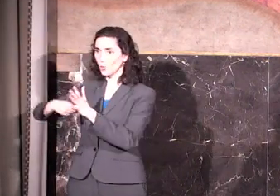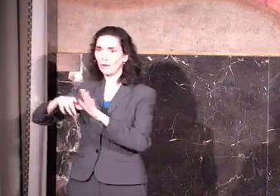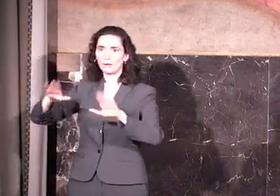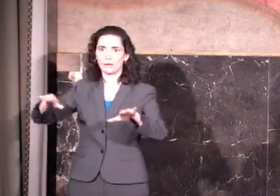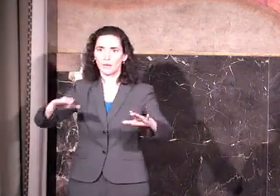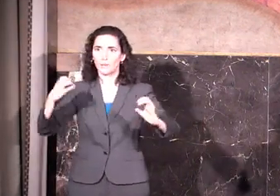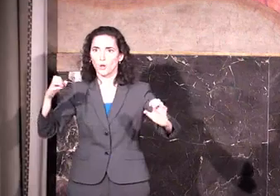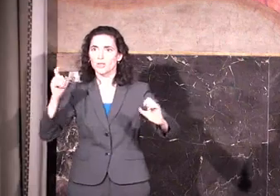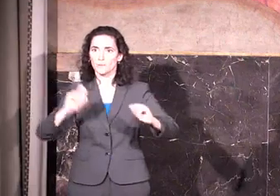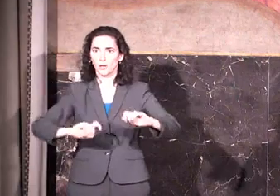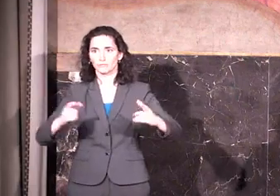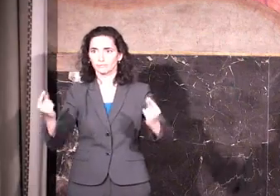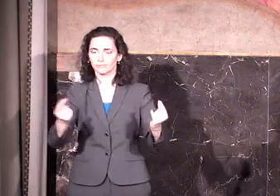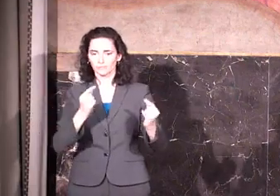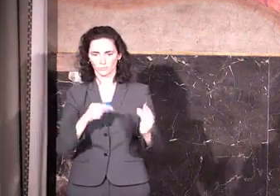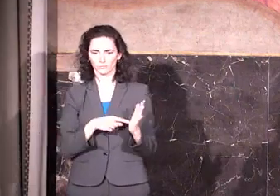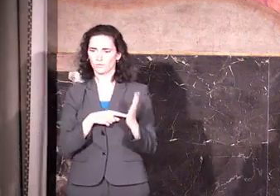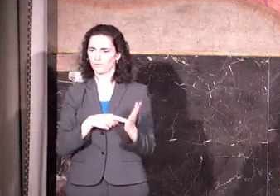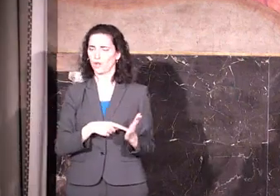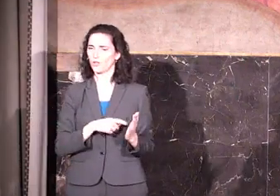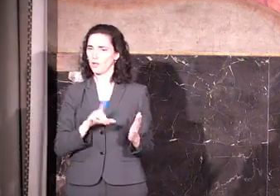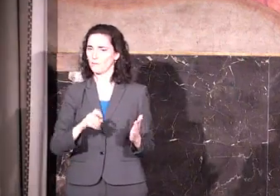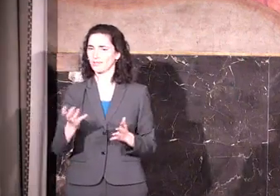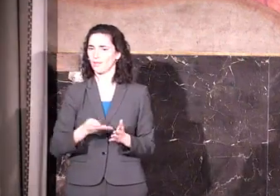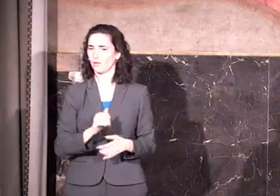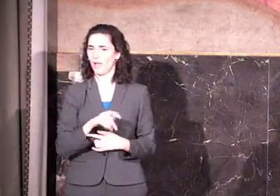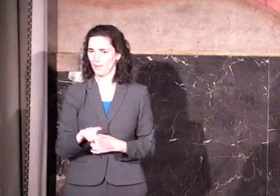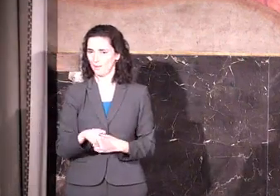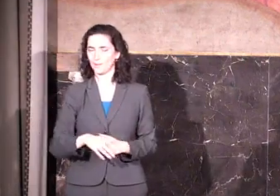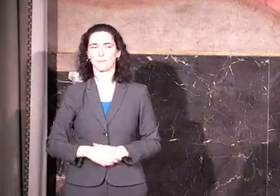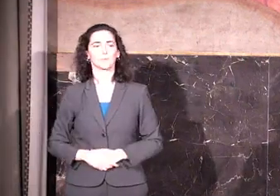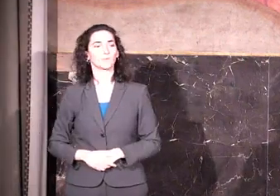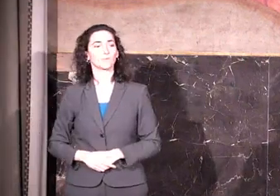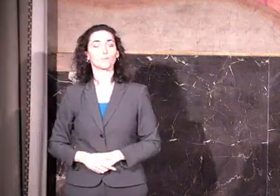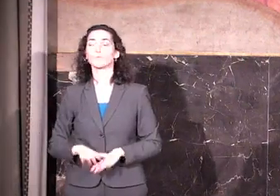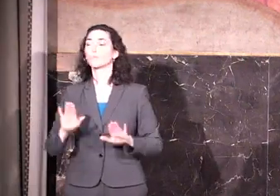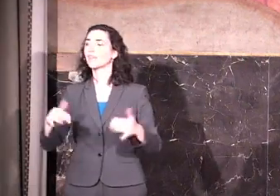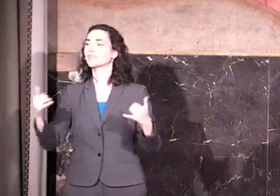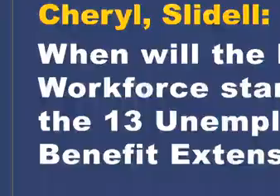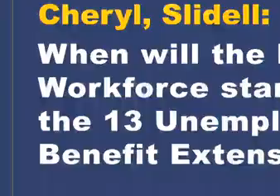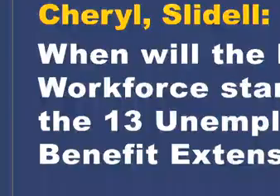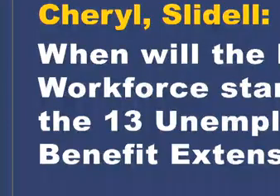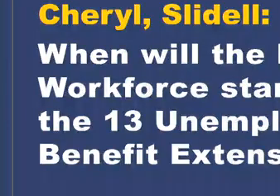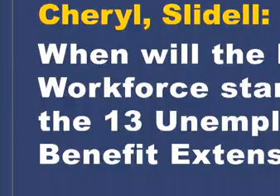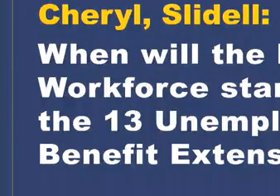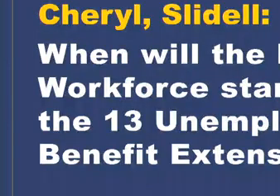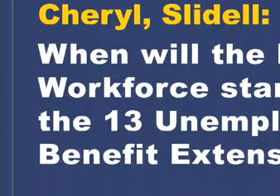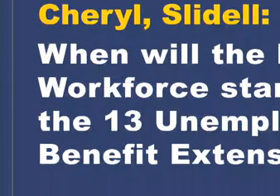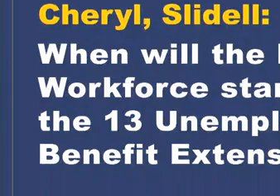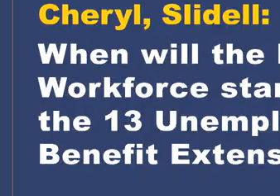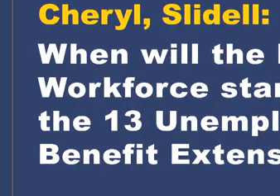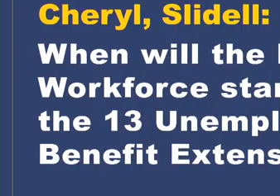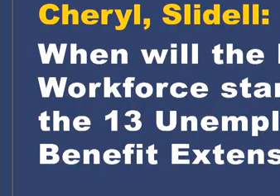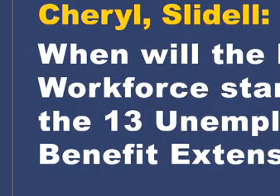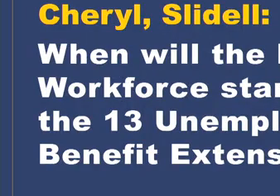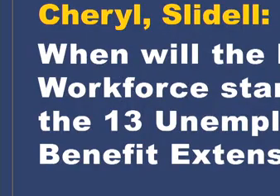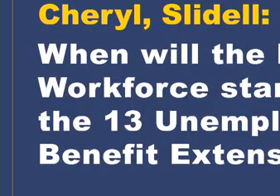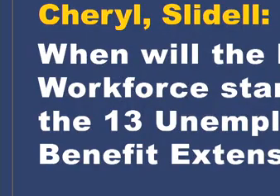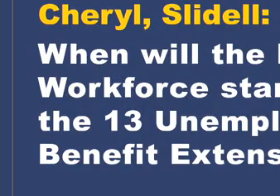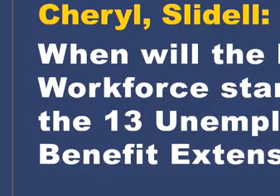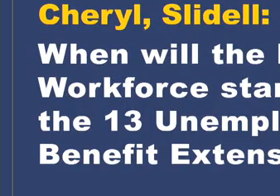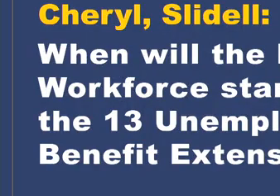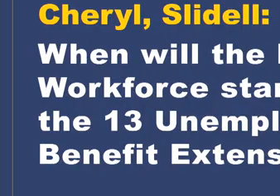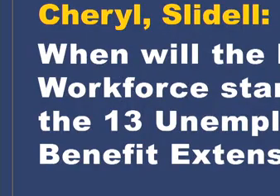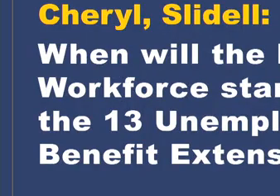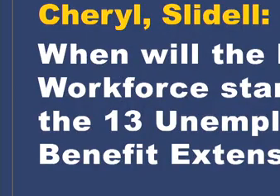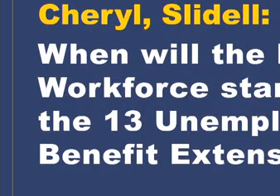Okay, I want to get to some questions now. Cheryl from Slidell says, when will the